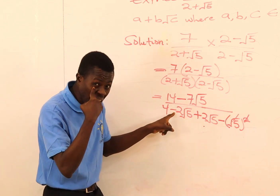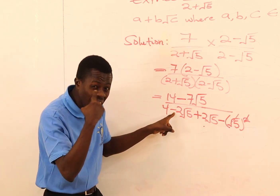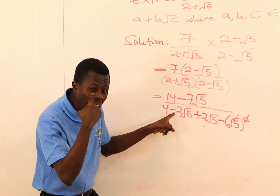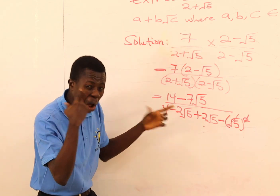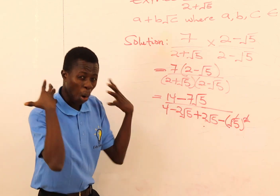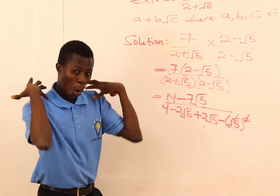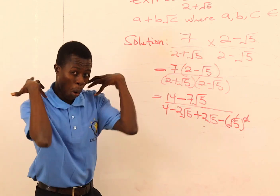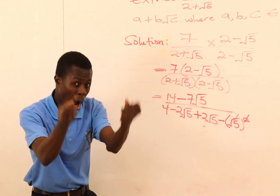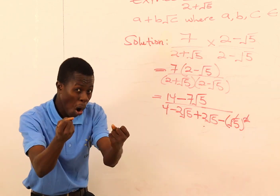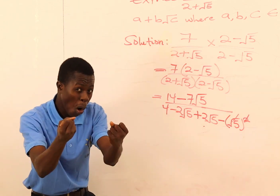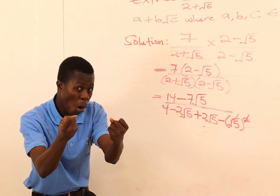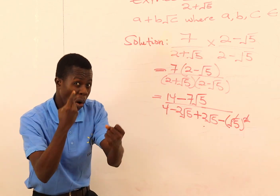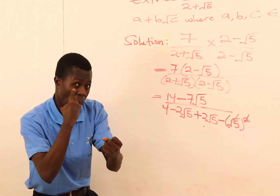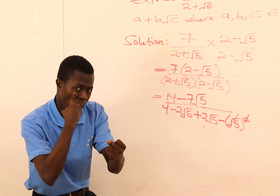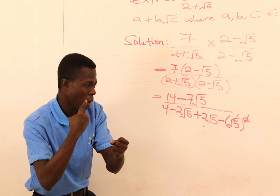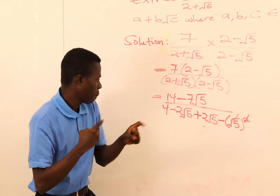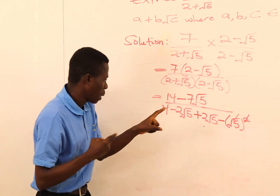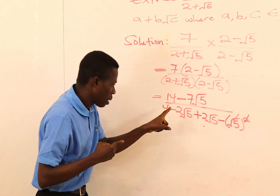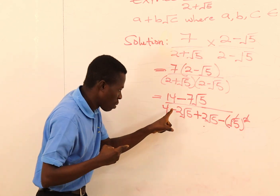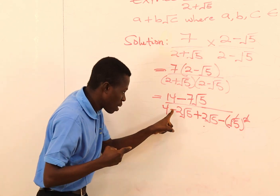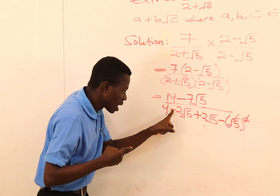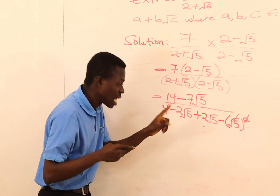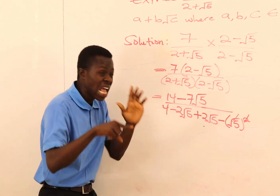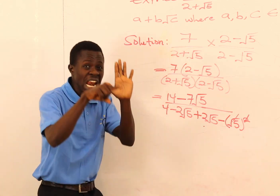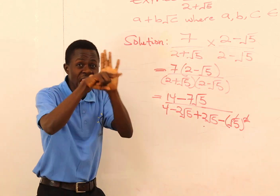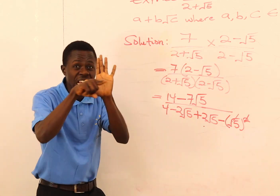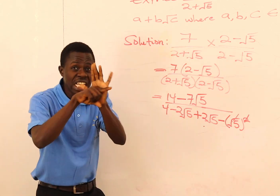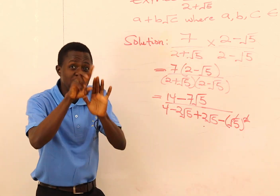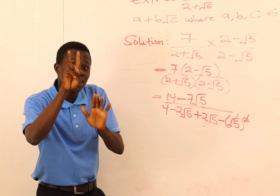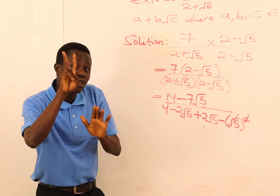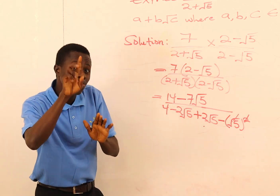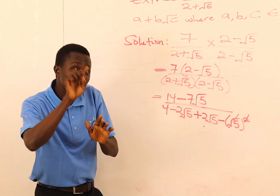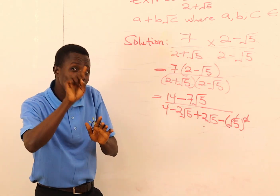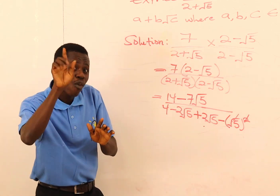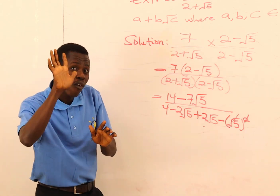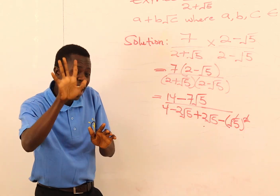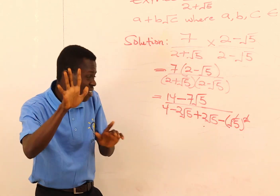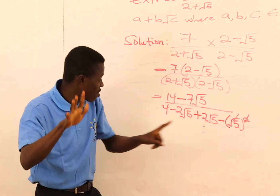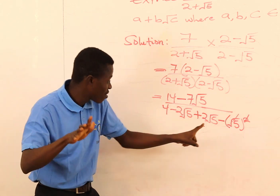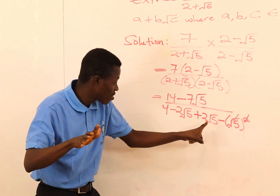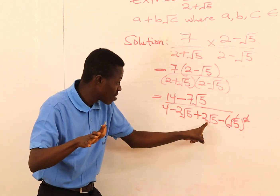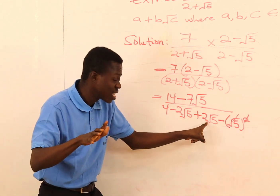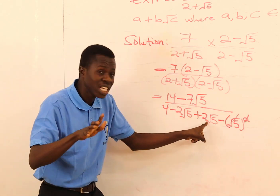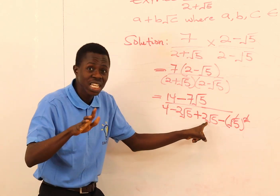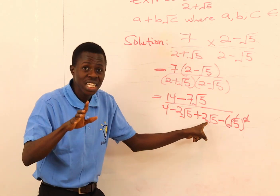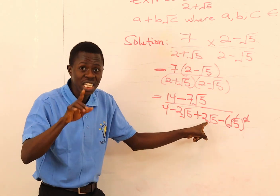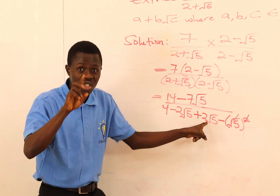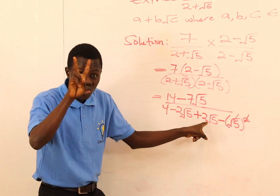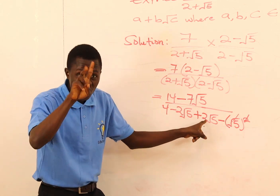So that's what we are going to do as well. So the power and then the square root sign cancel out.